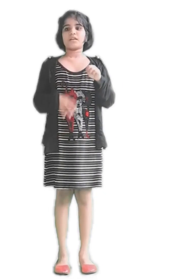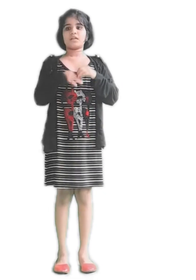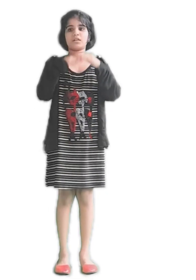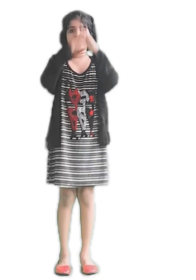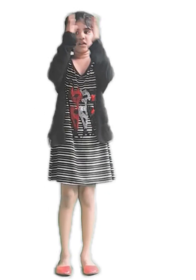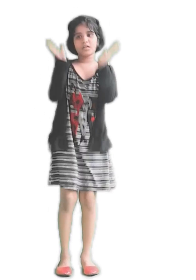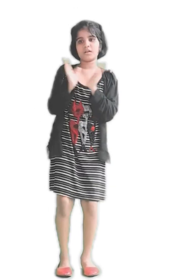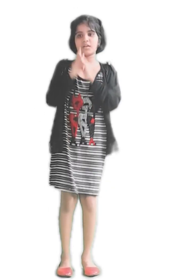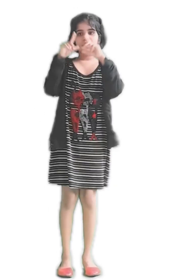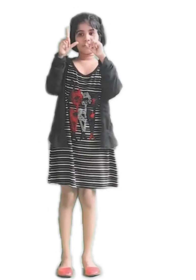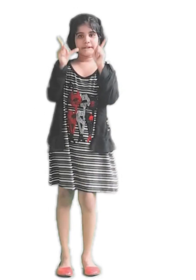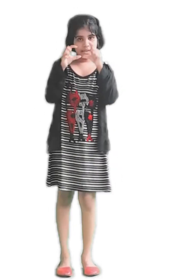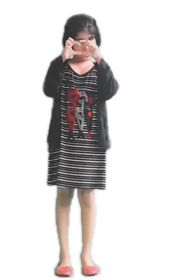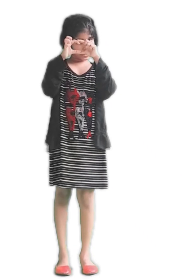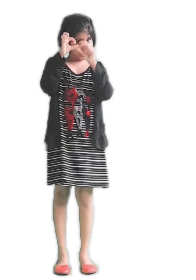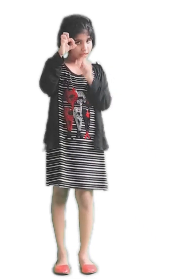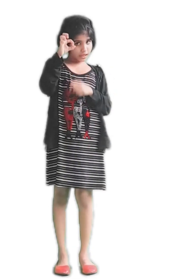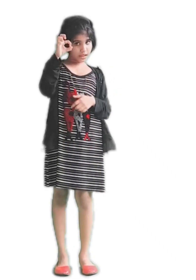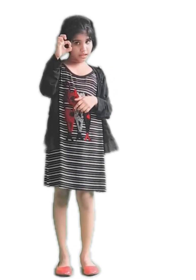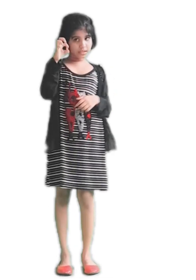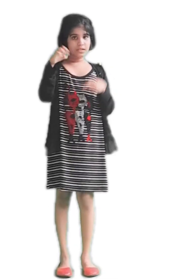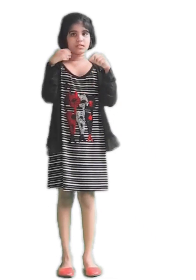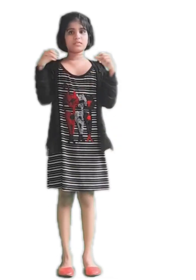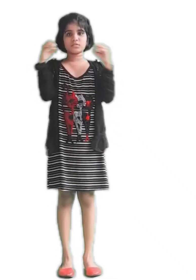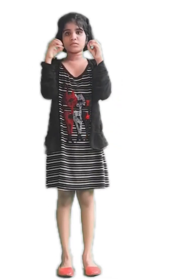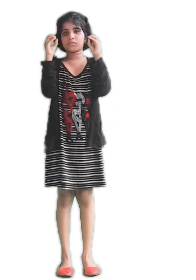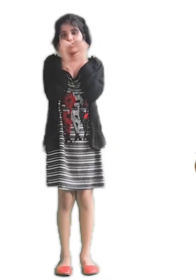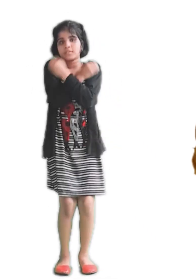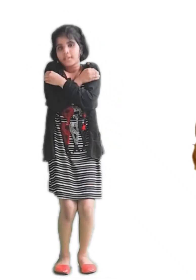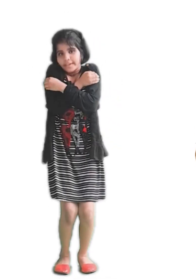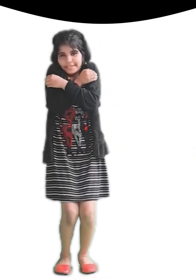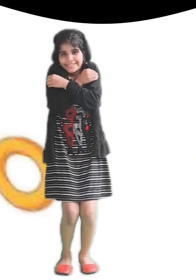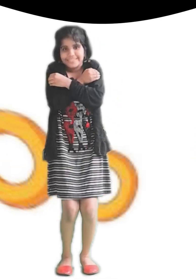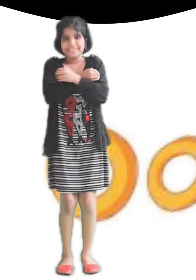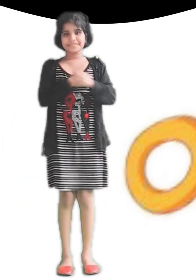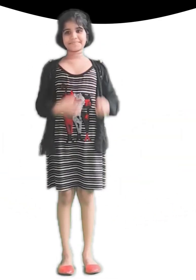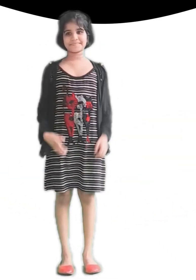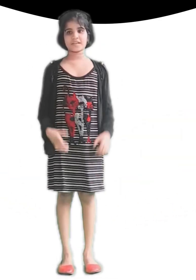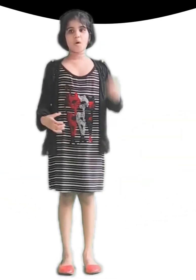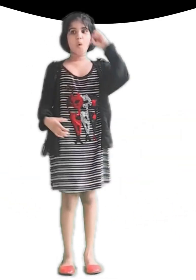N, nickel. N, N, nest. O,